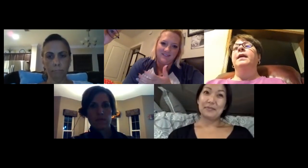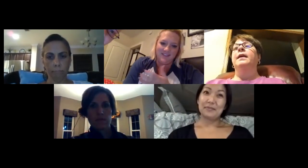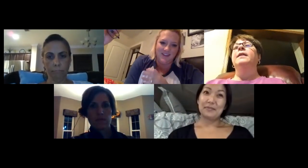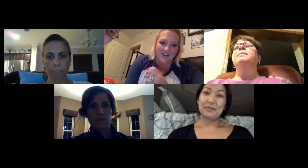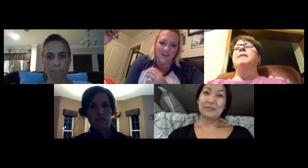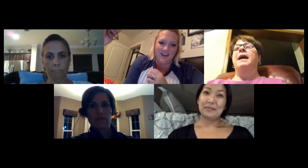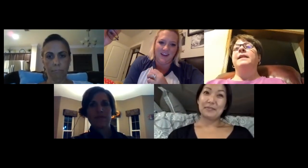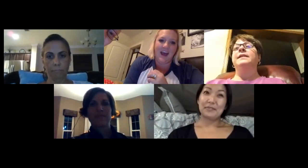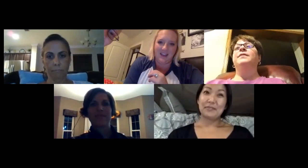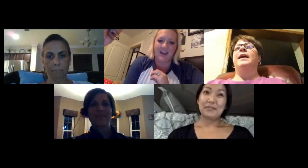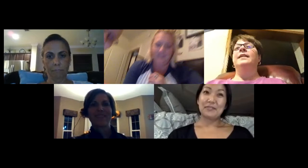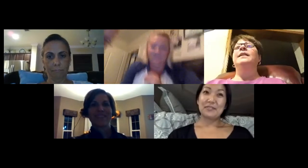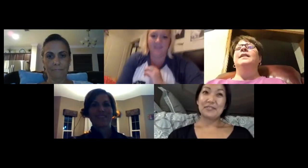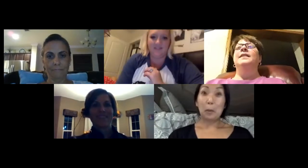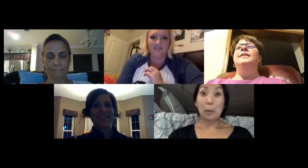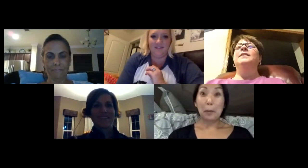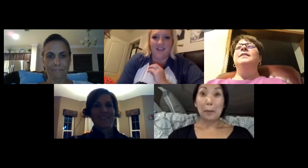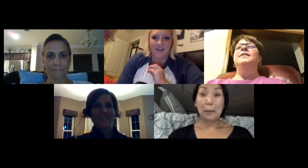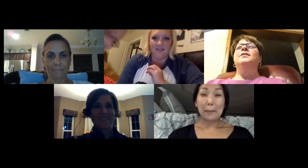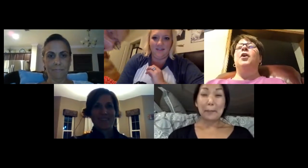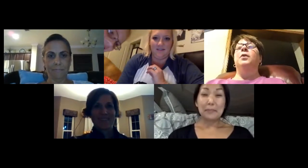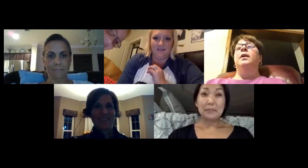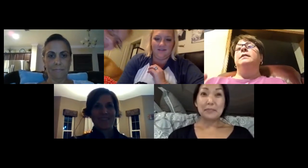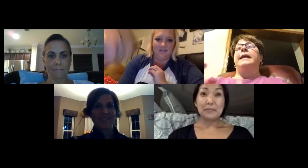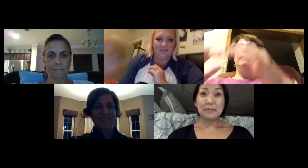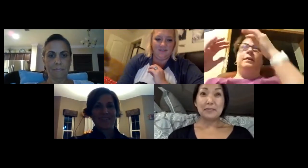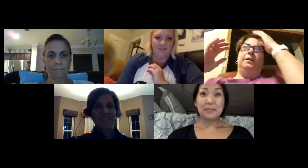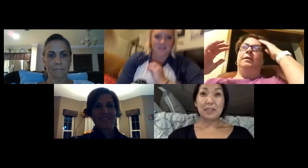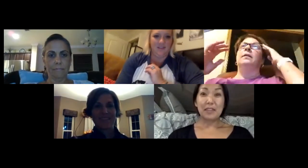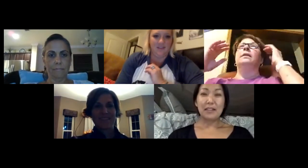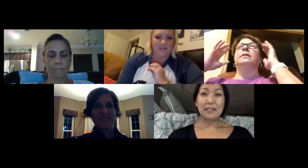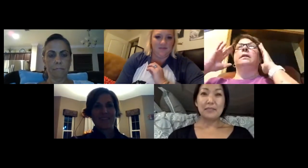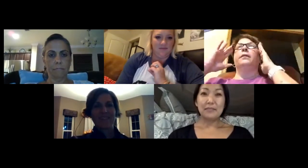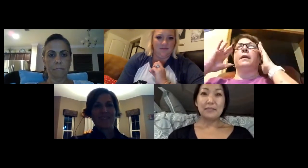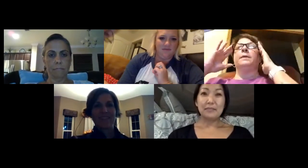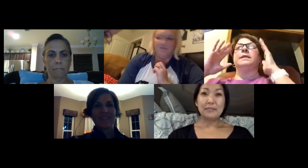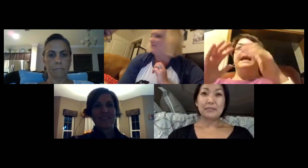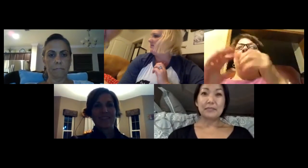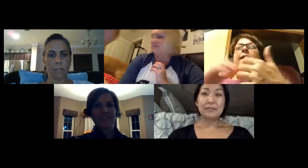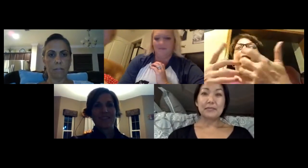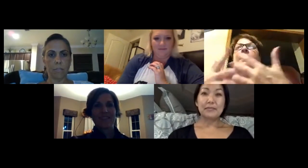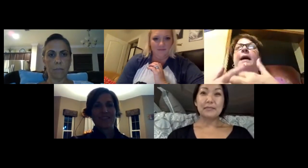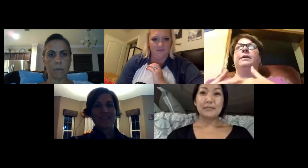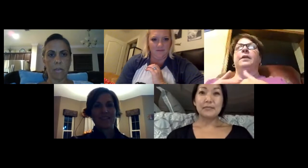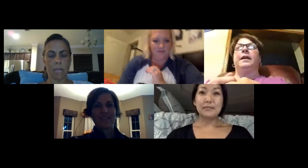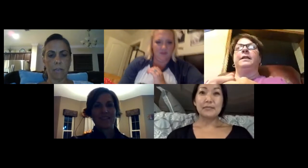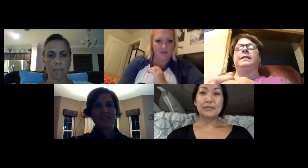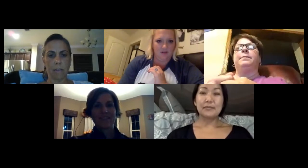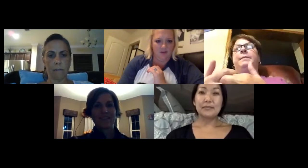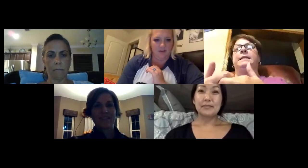The body's fine. Yeah. So, like, for them to say, I don't know how they maybe sign